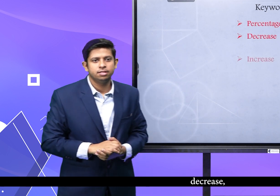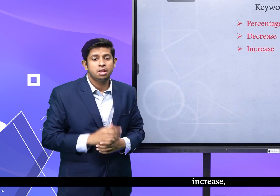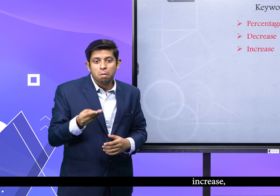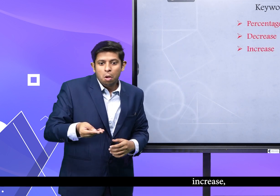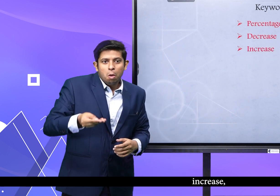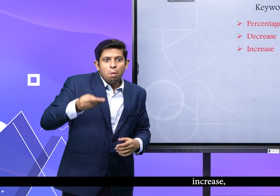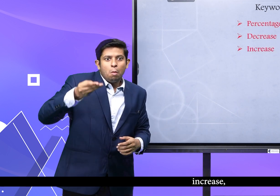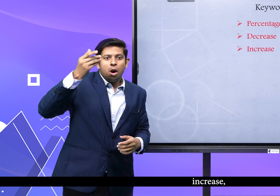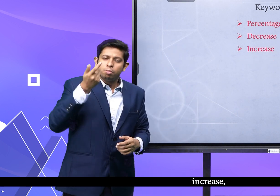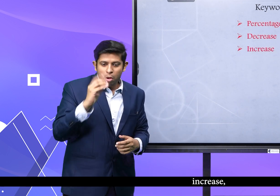increase,